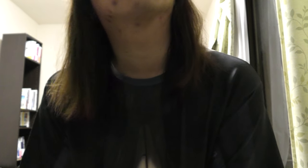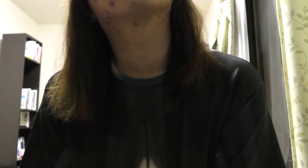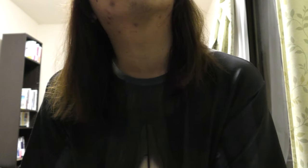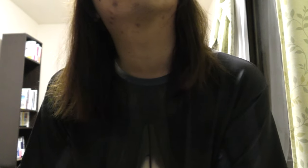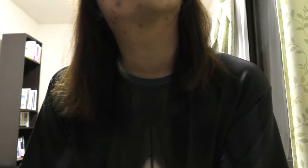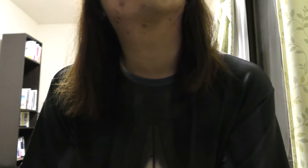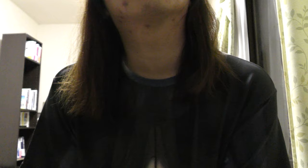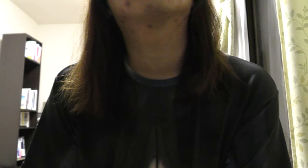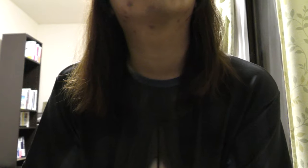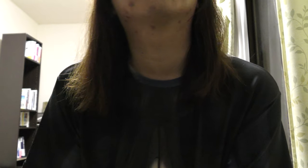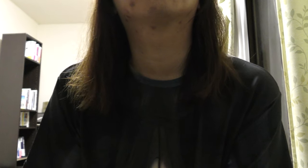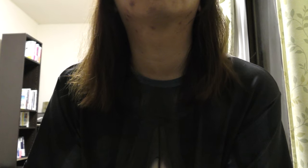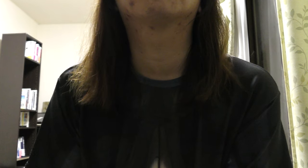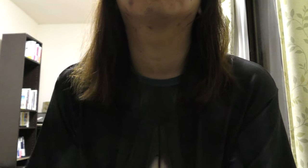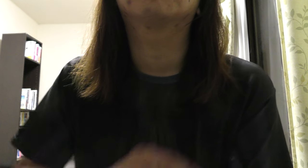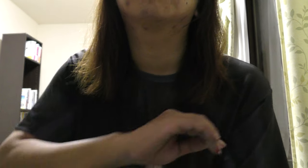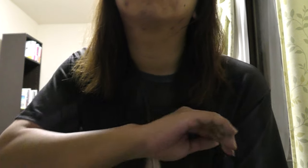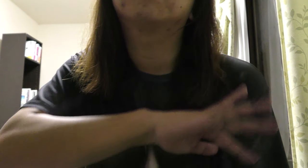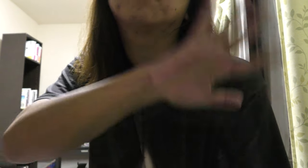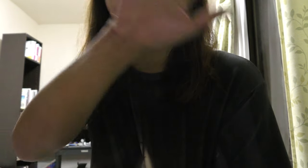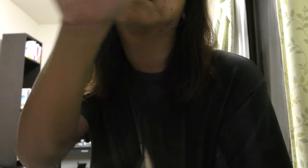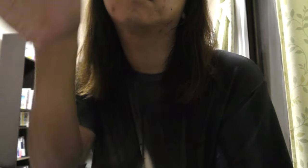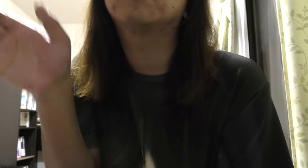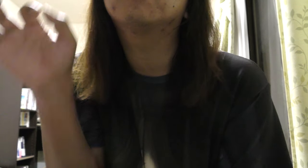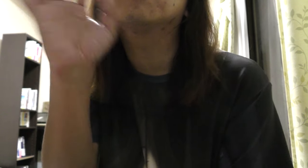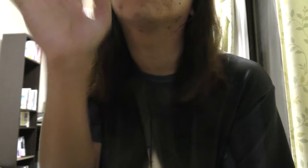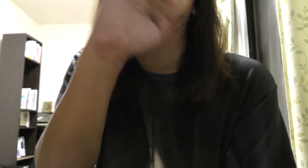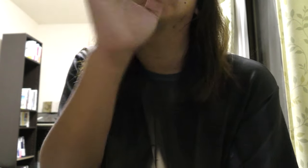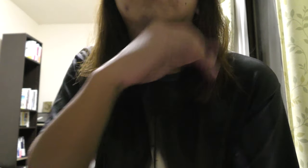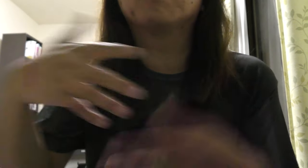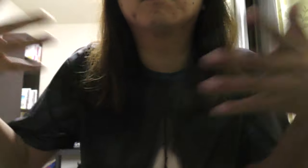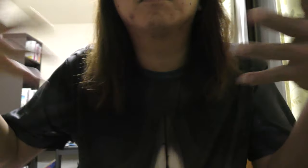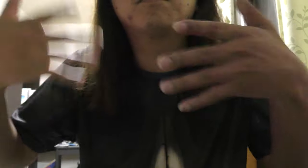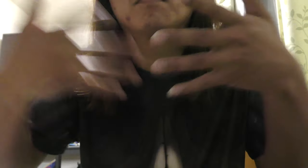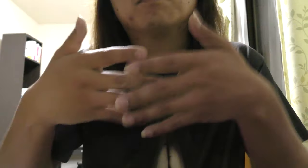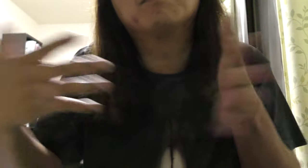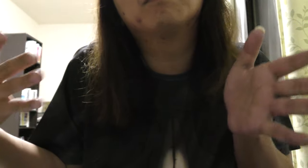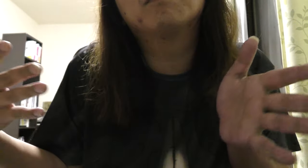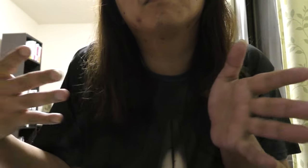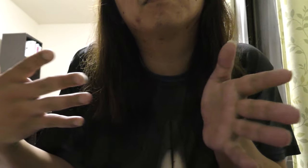To the lonely ocean of space